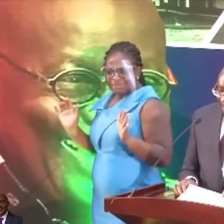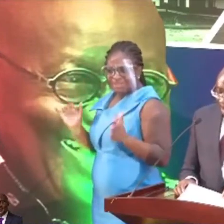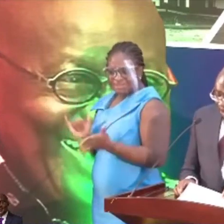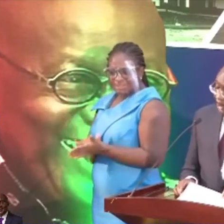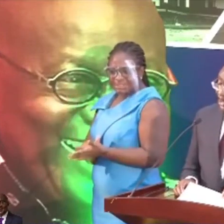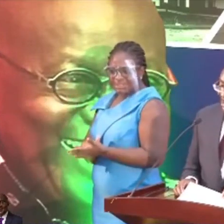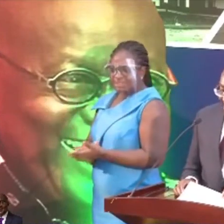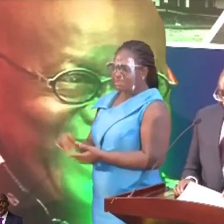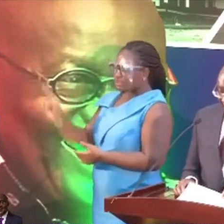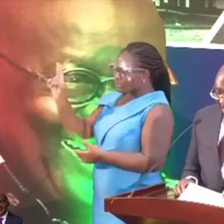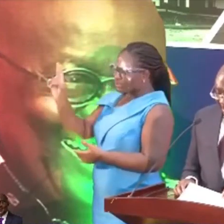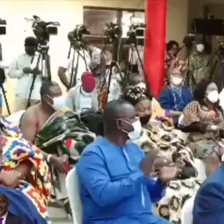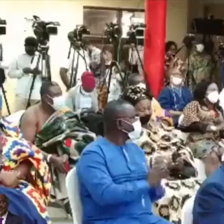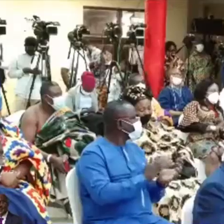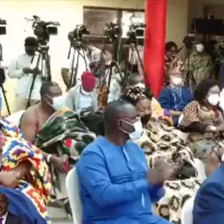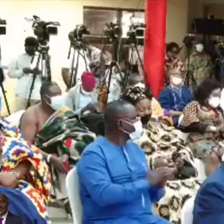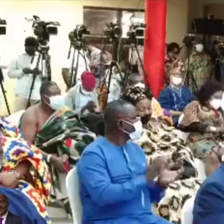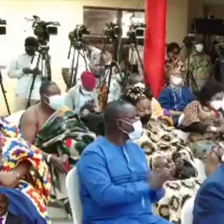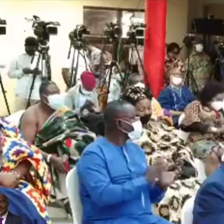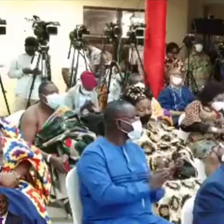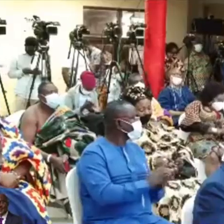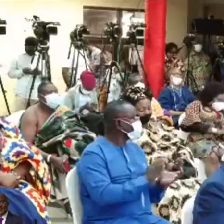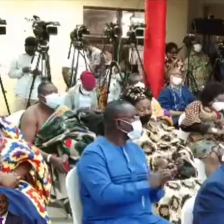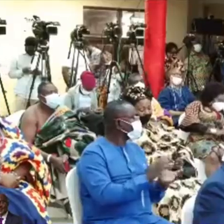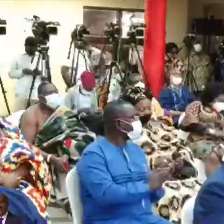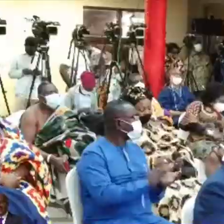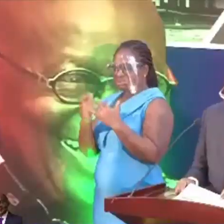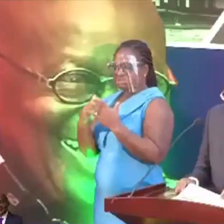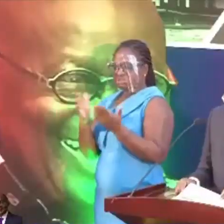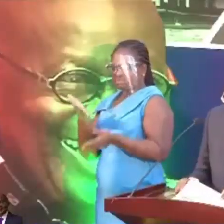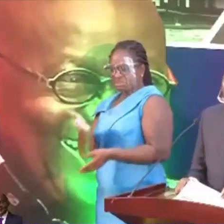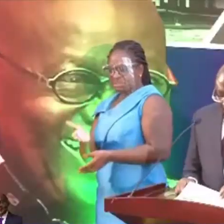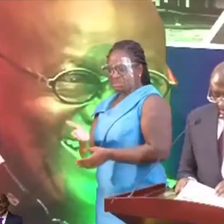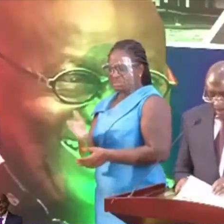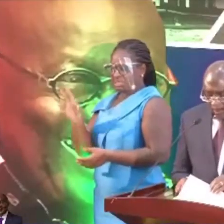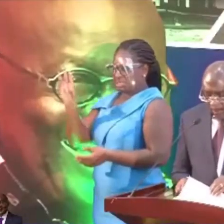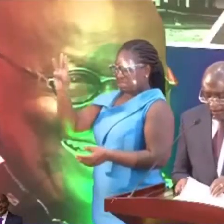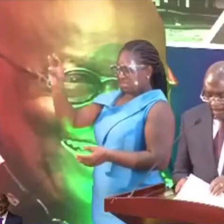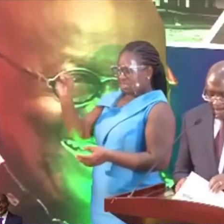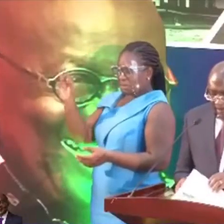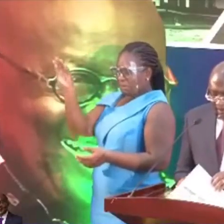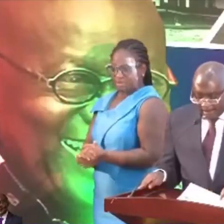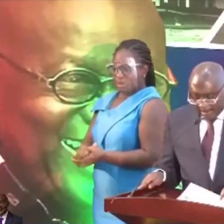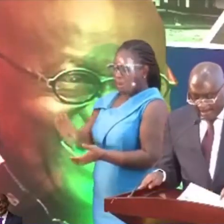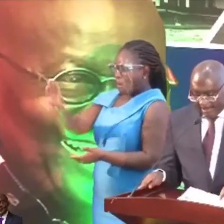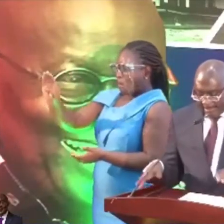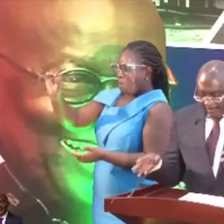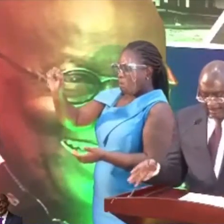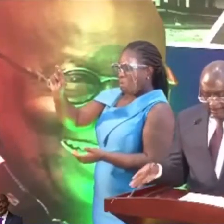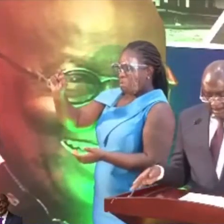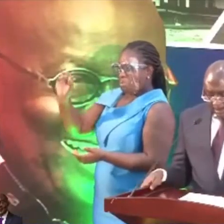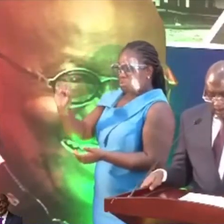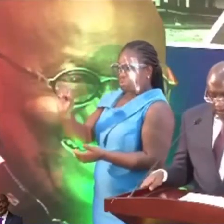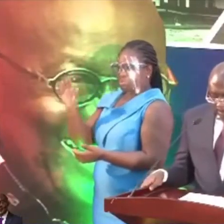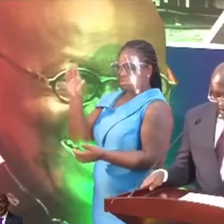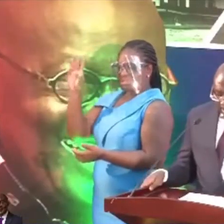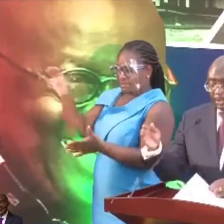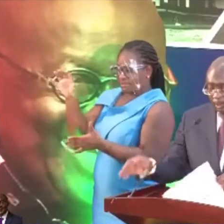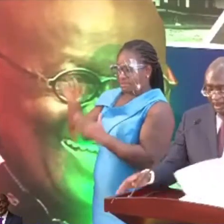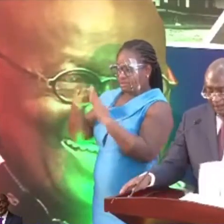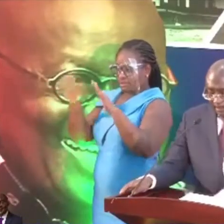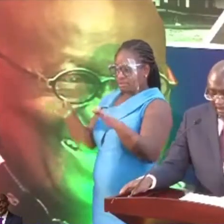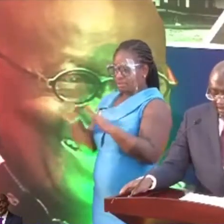has used internally across many projects going 61 Bron housing units, which